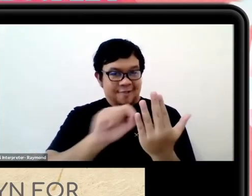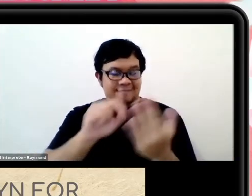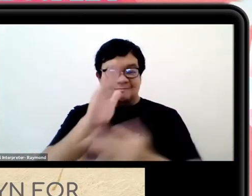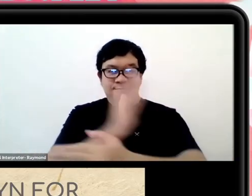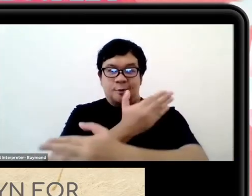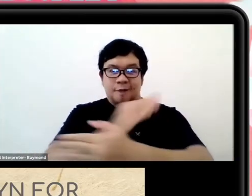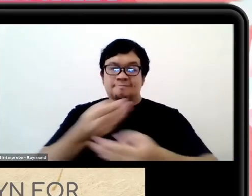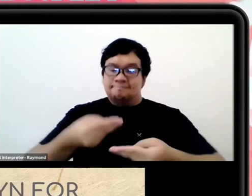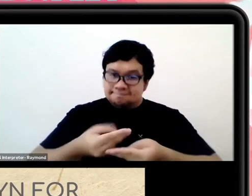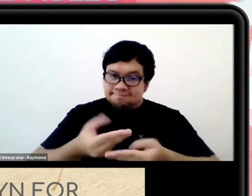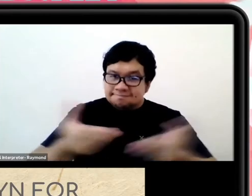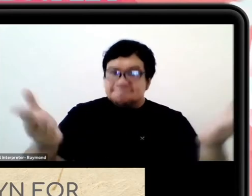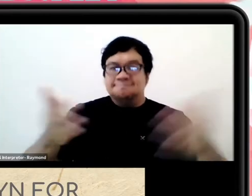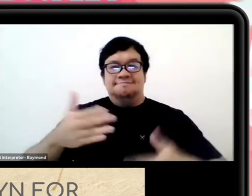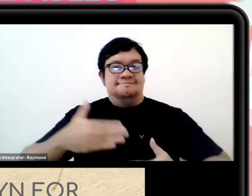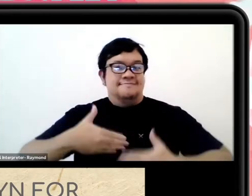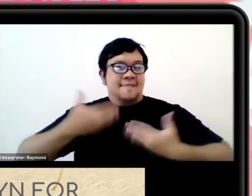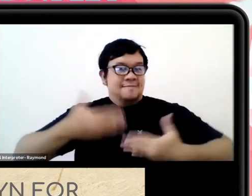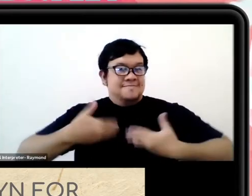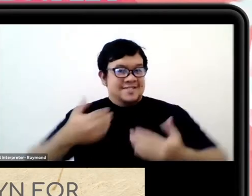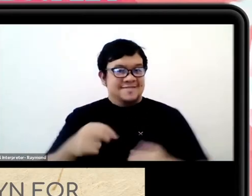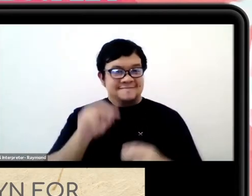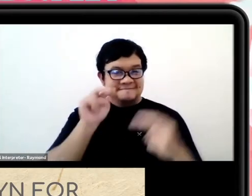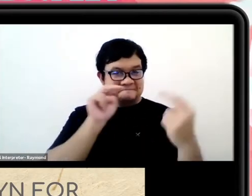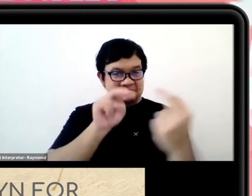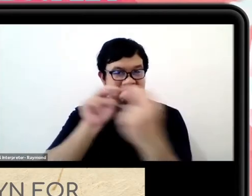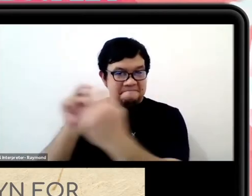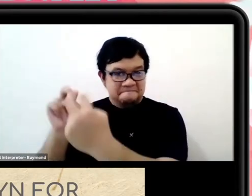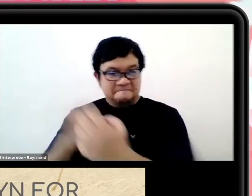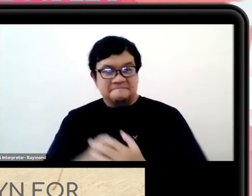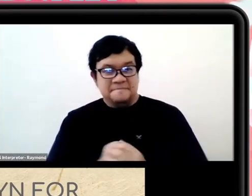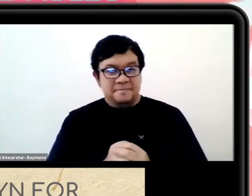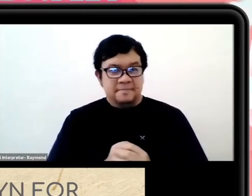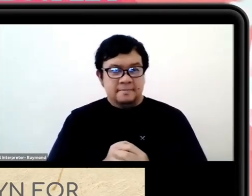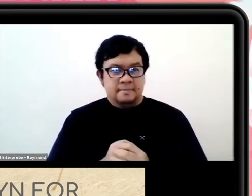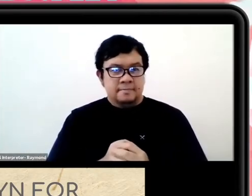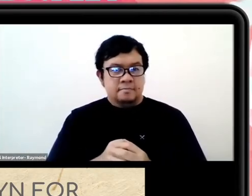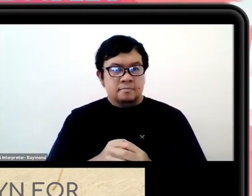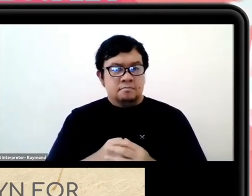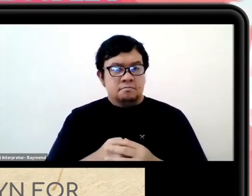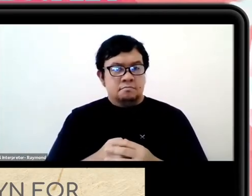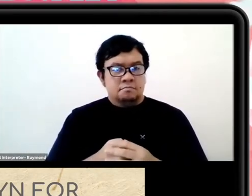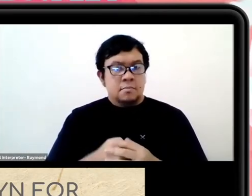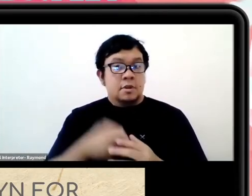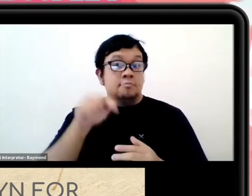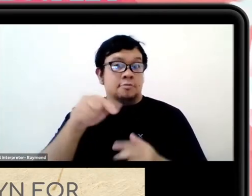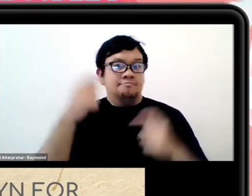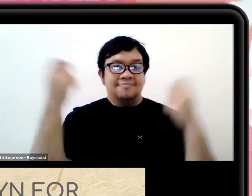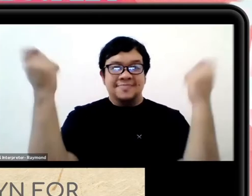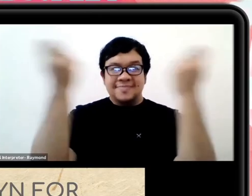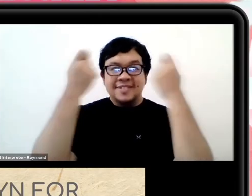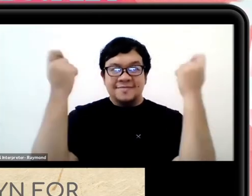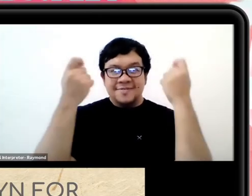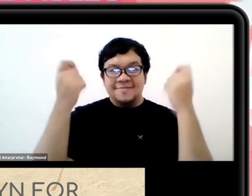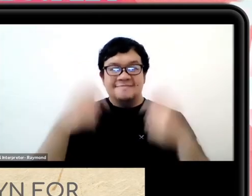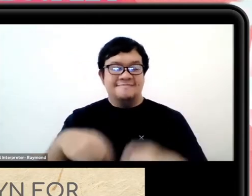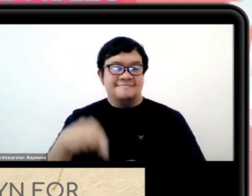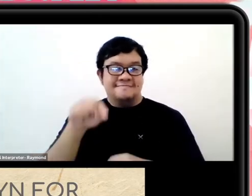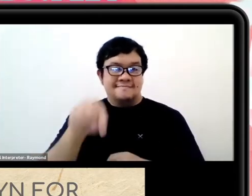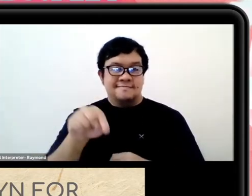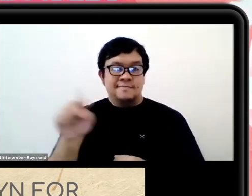this anthology, the event spearheaded by the